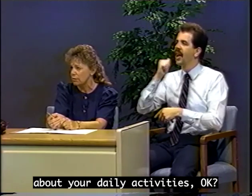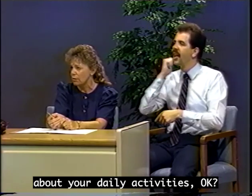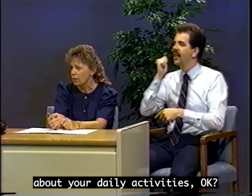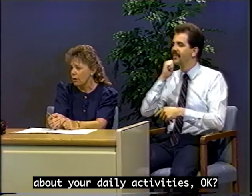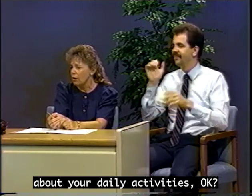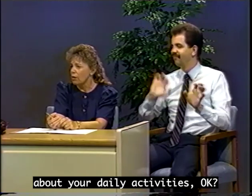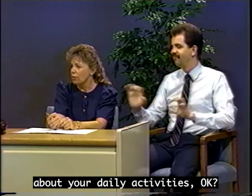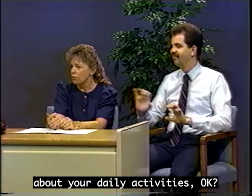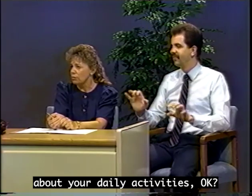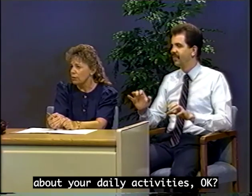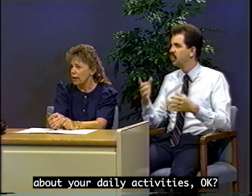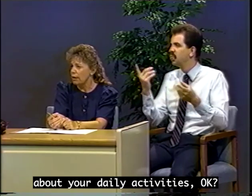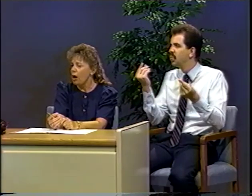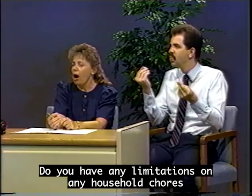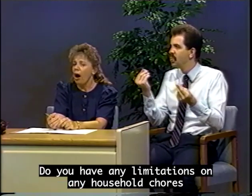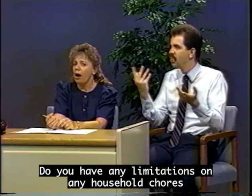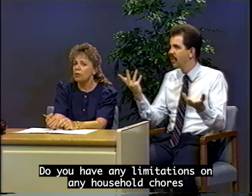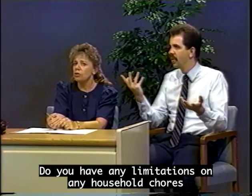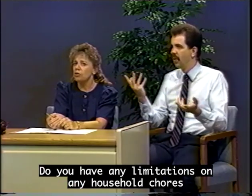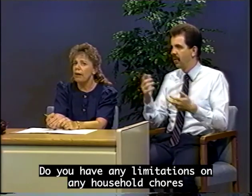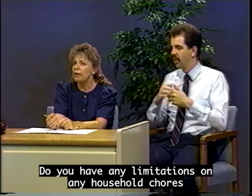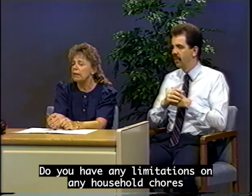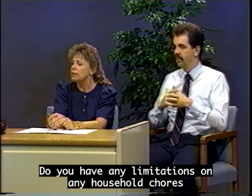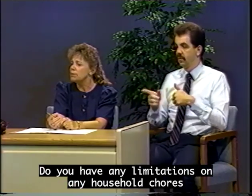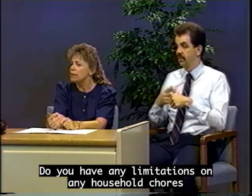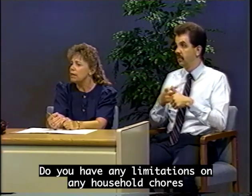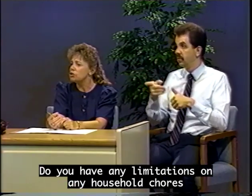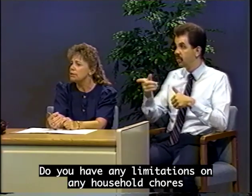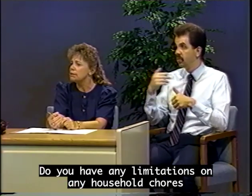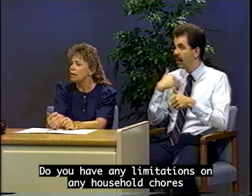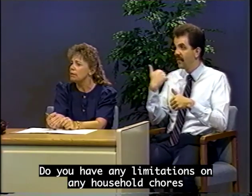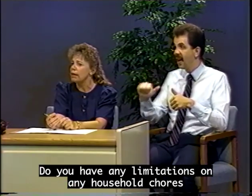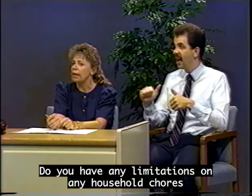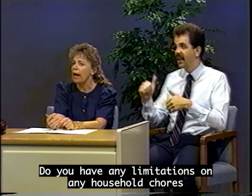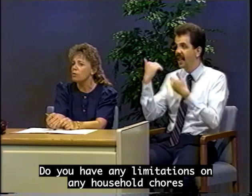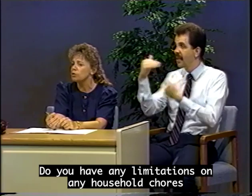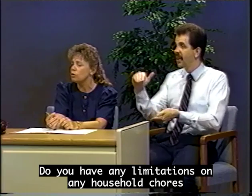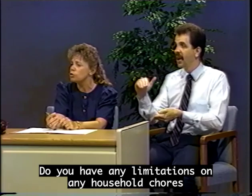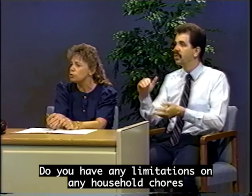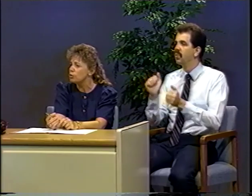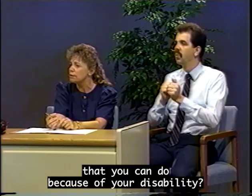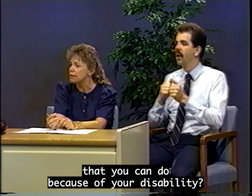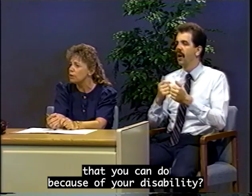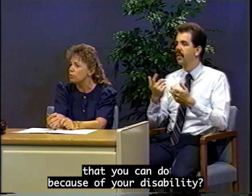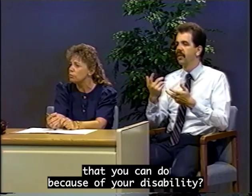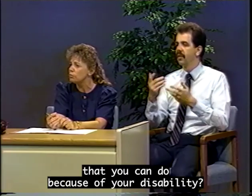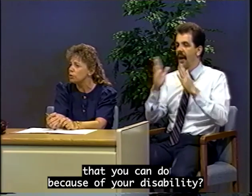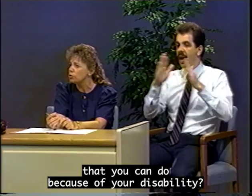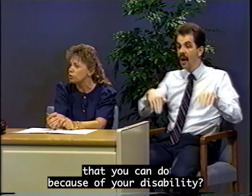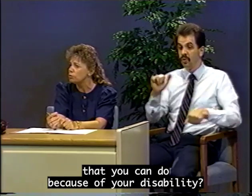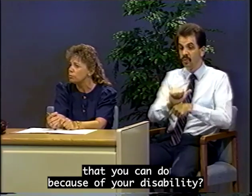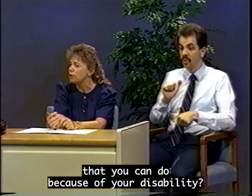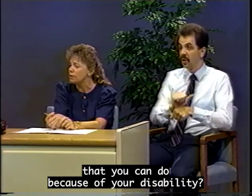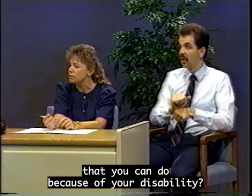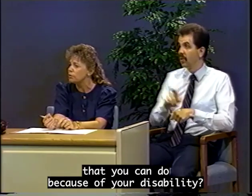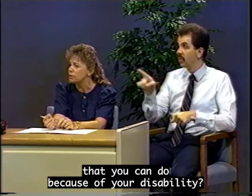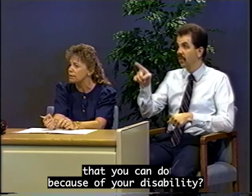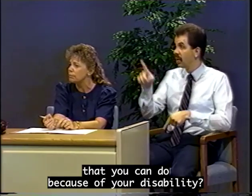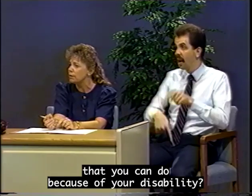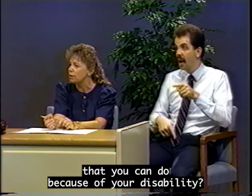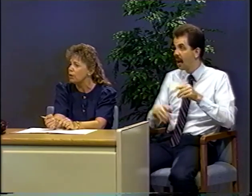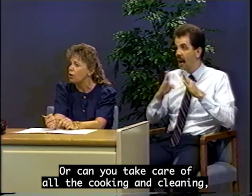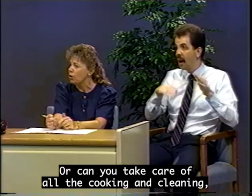activities. Okay. Do you have any limitations on any household chores that you can do because